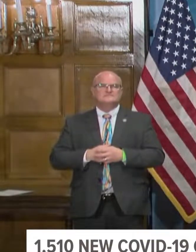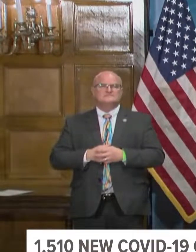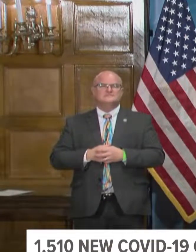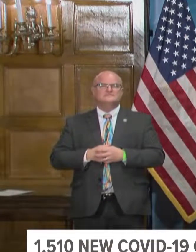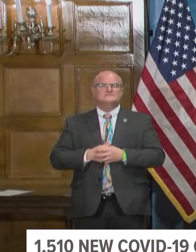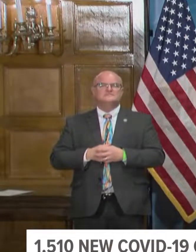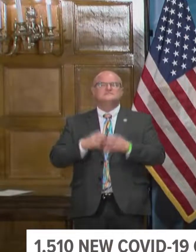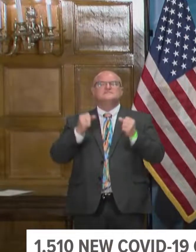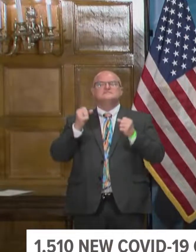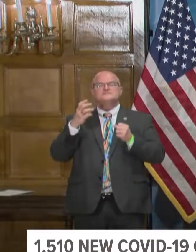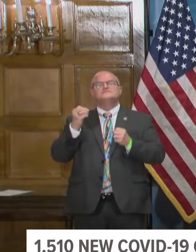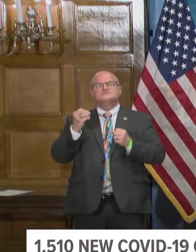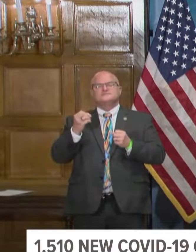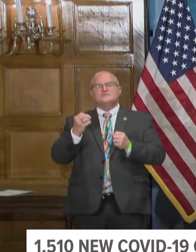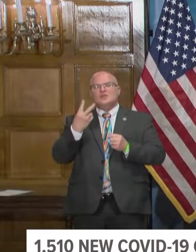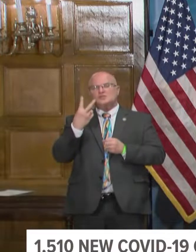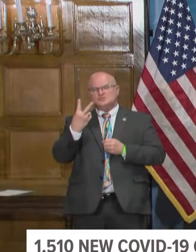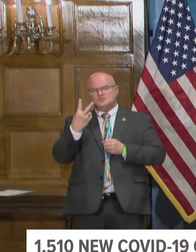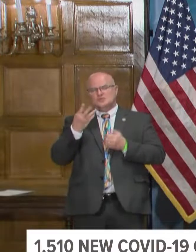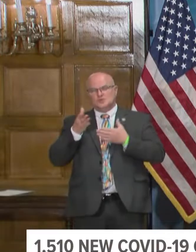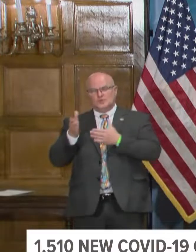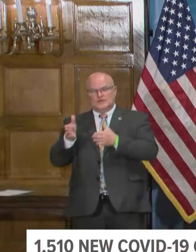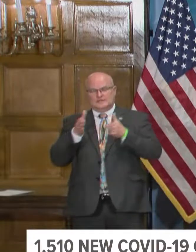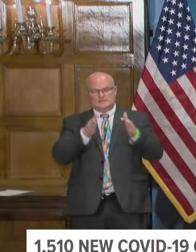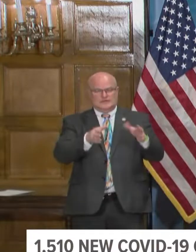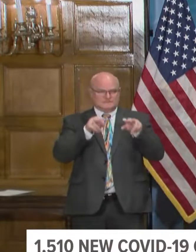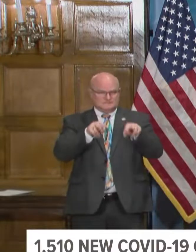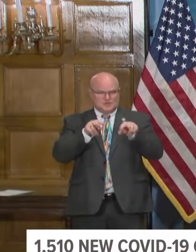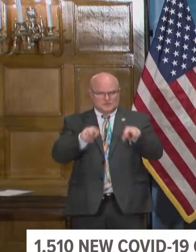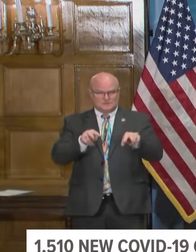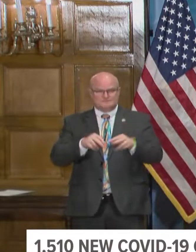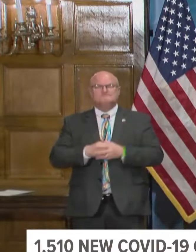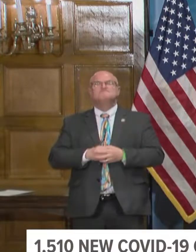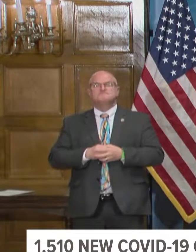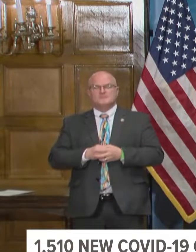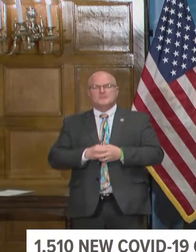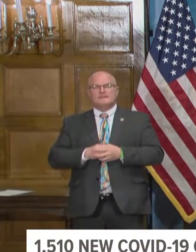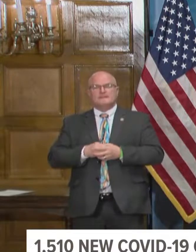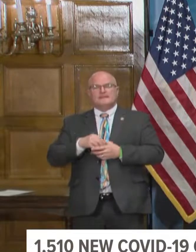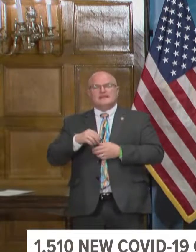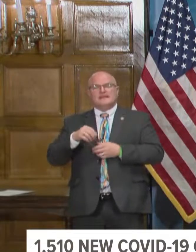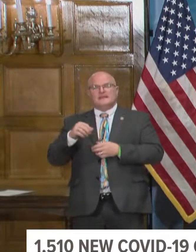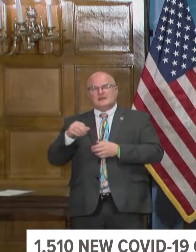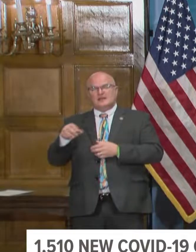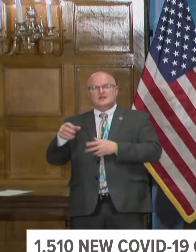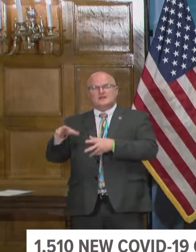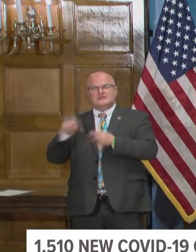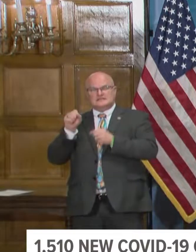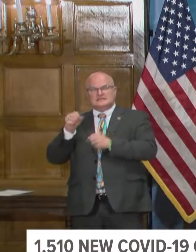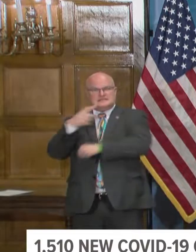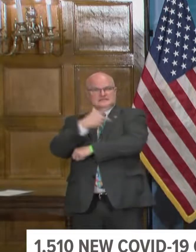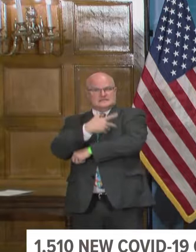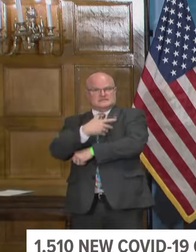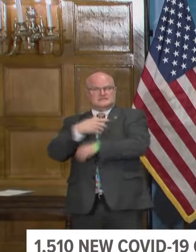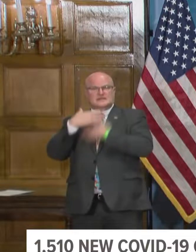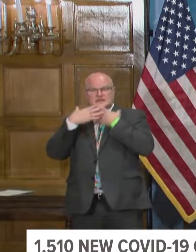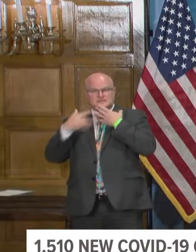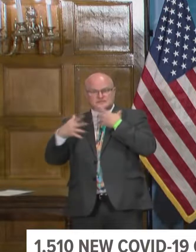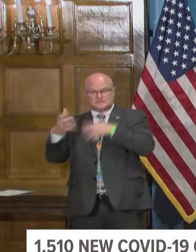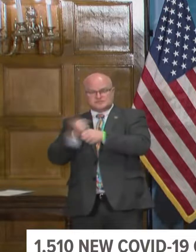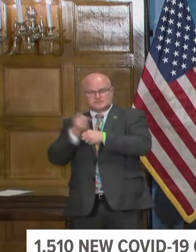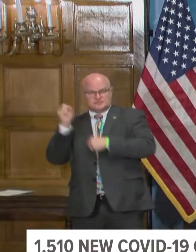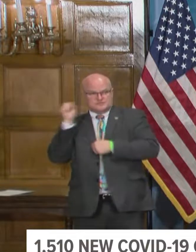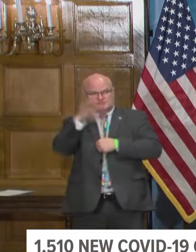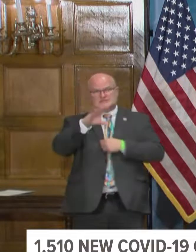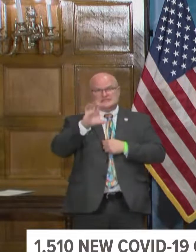So there are two main ways that we monitor for this. We send specimens to the CDC to be sequenced as part of the National Surveillance